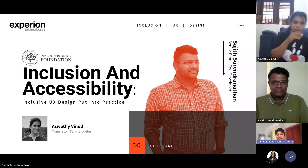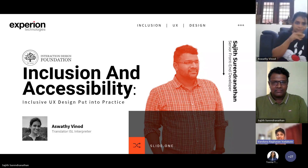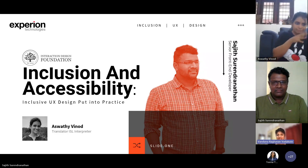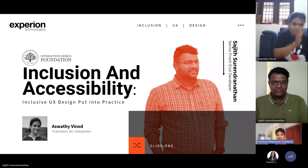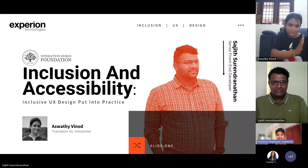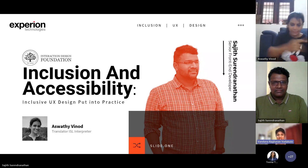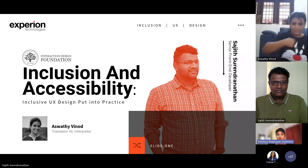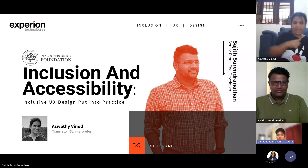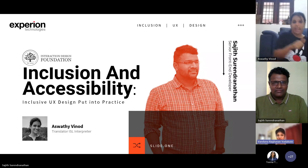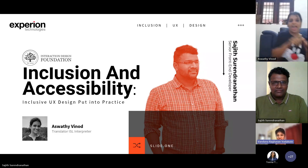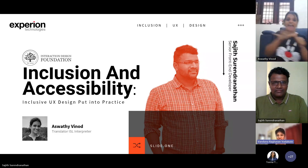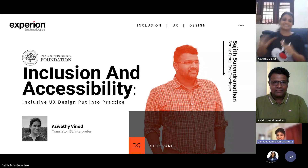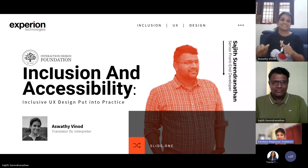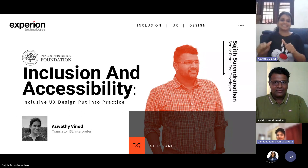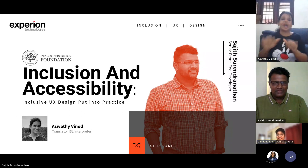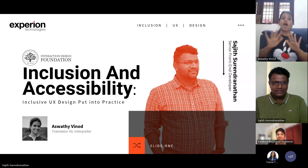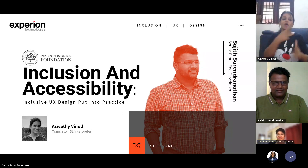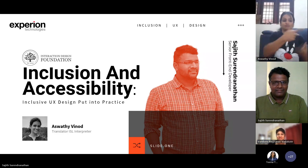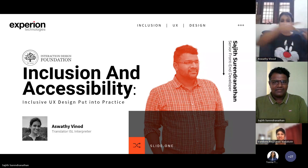by translating into speech.